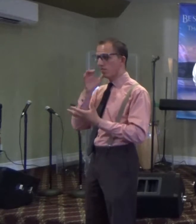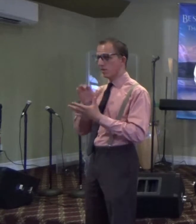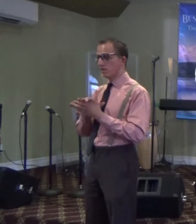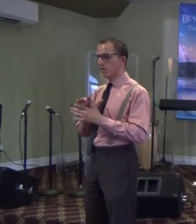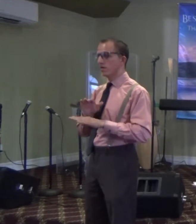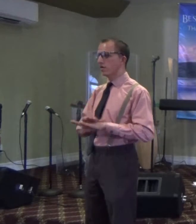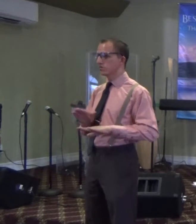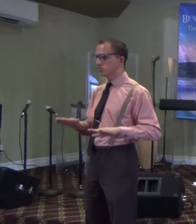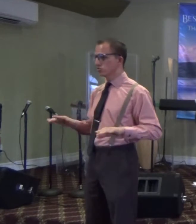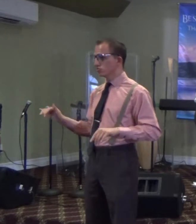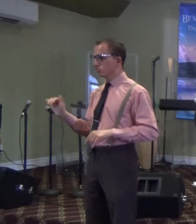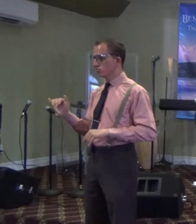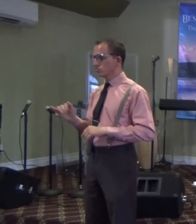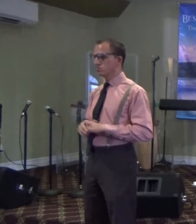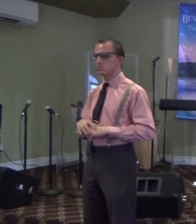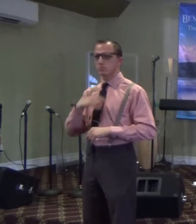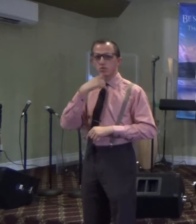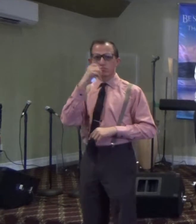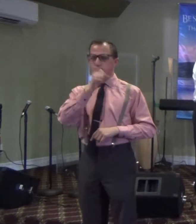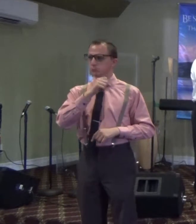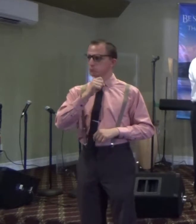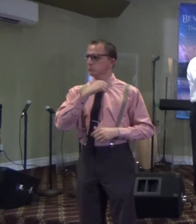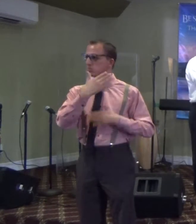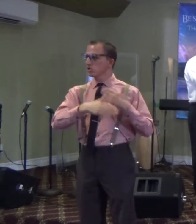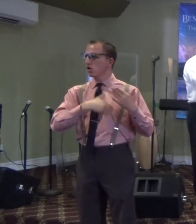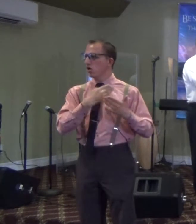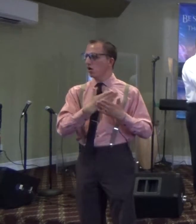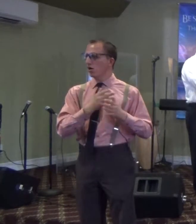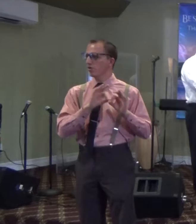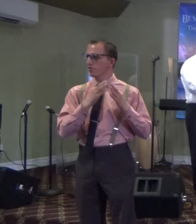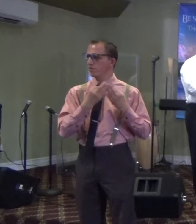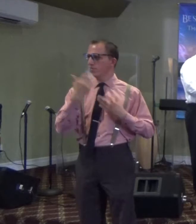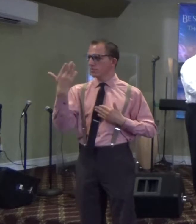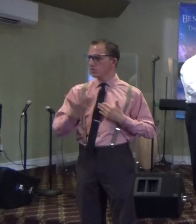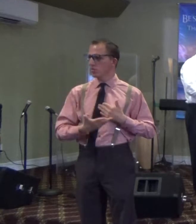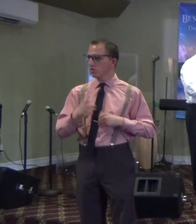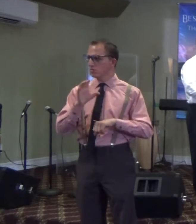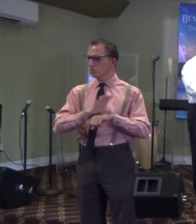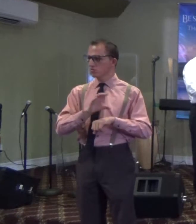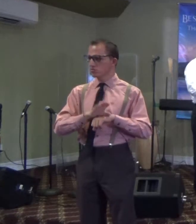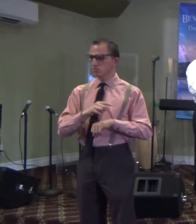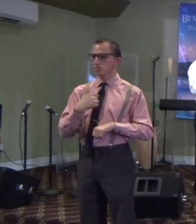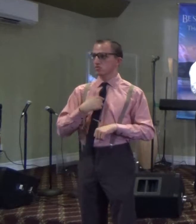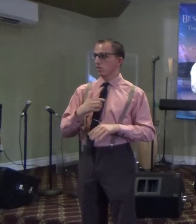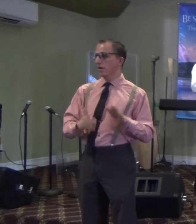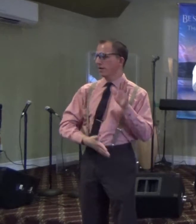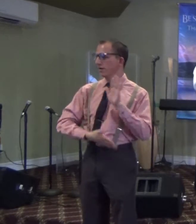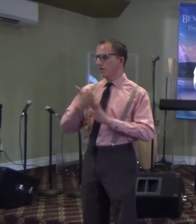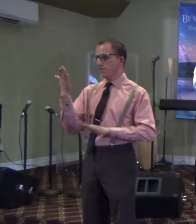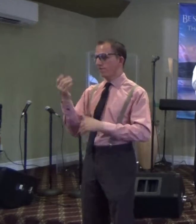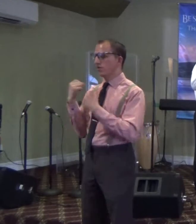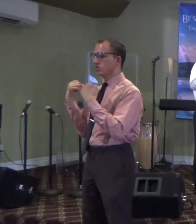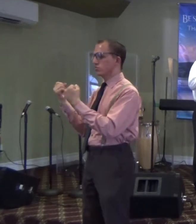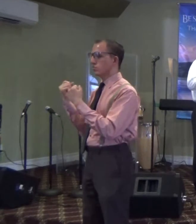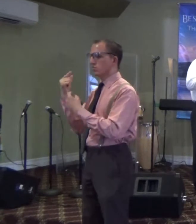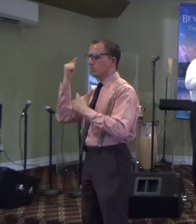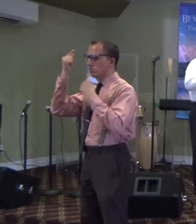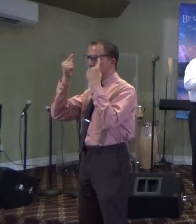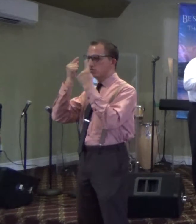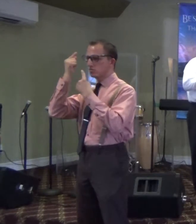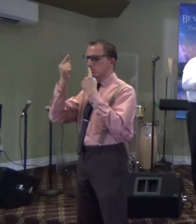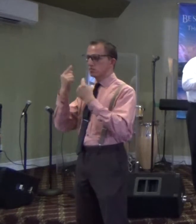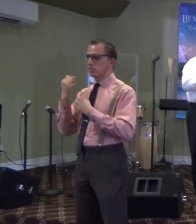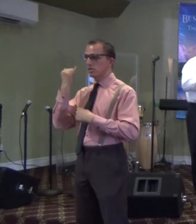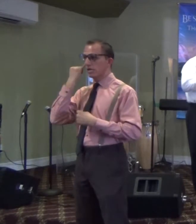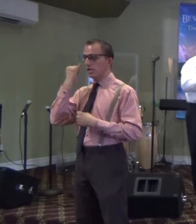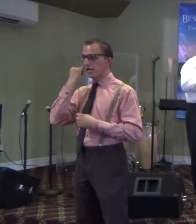mis hijos. Yes, and my children, Para que se yes. toda la familia. Bring the whole family. Yo me fui I left y pensé, and I thought si